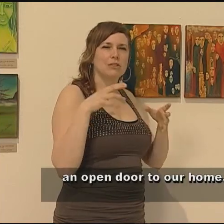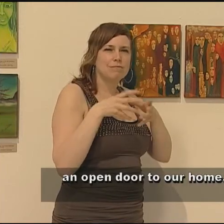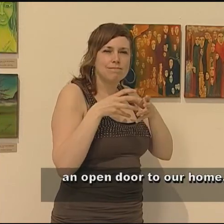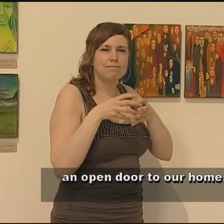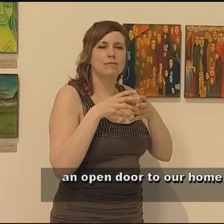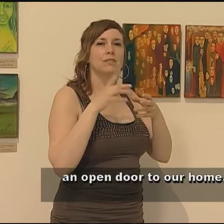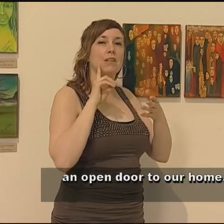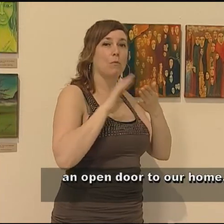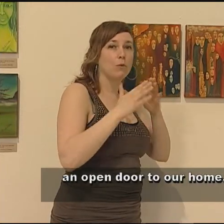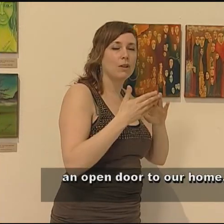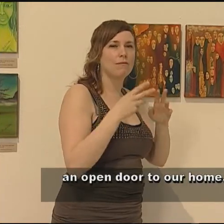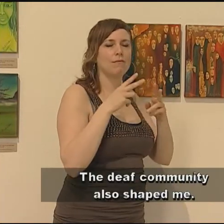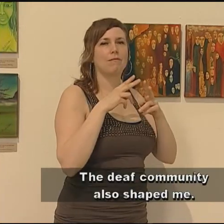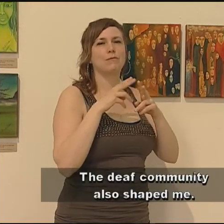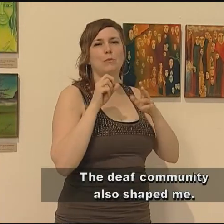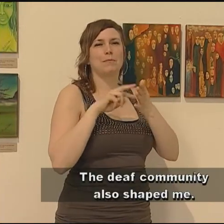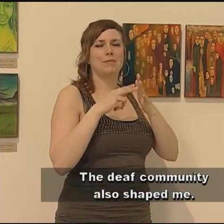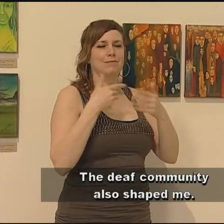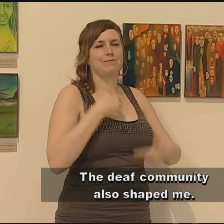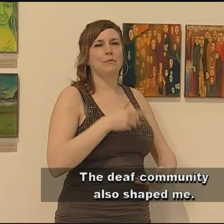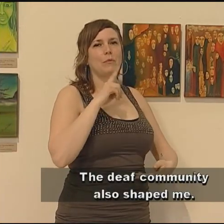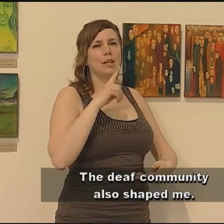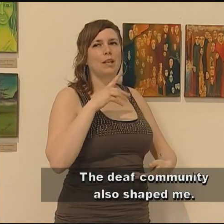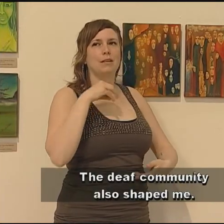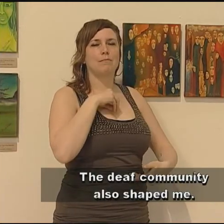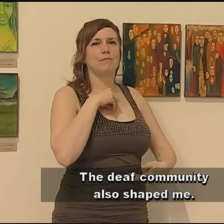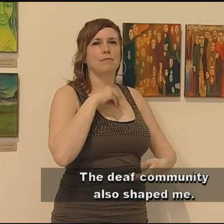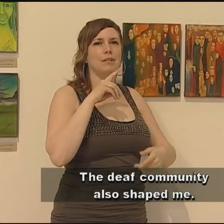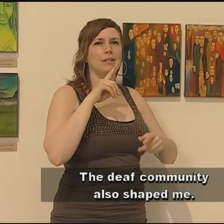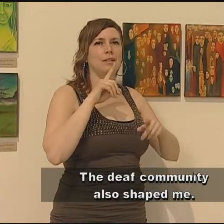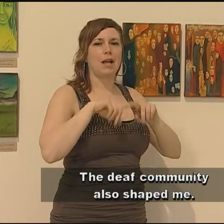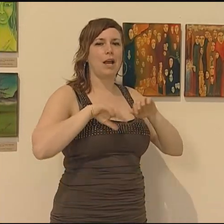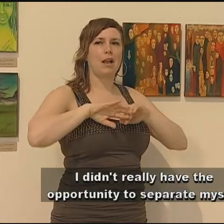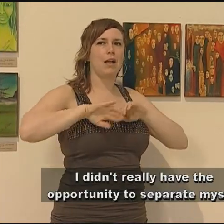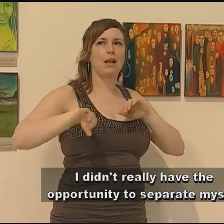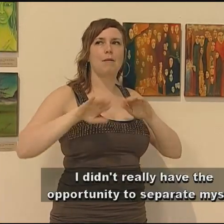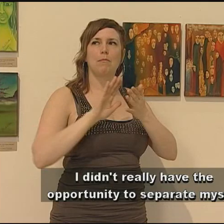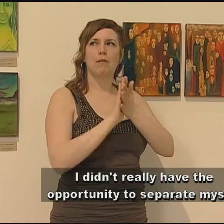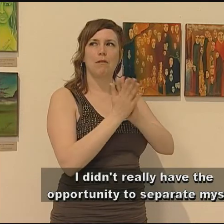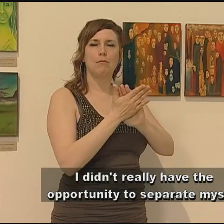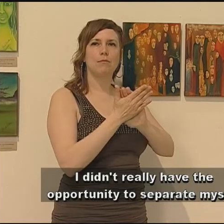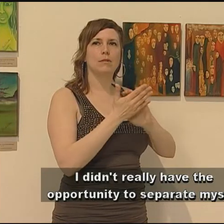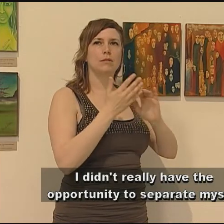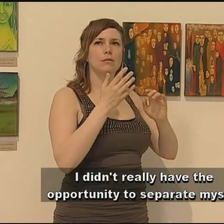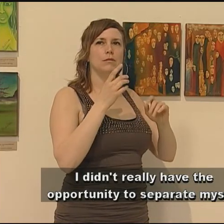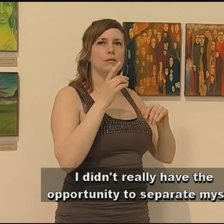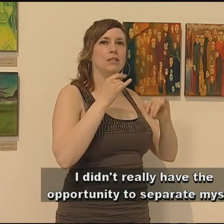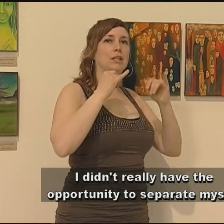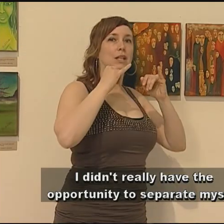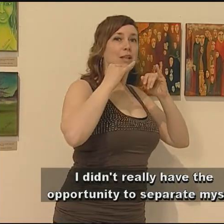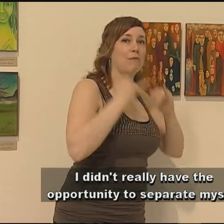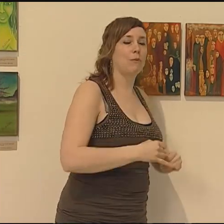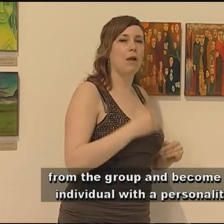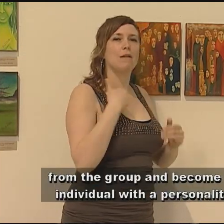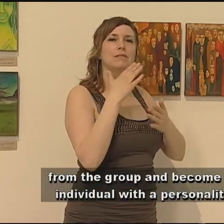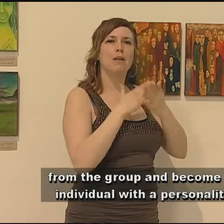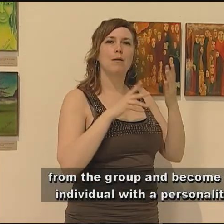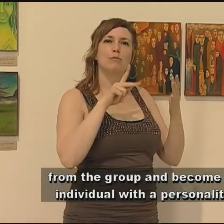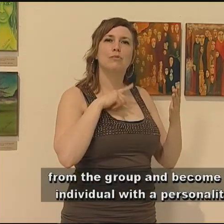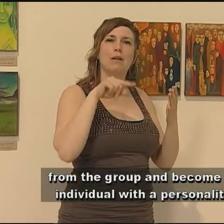always had an open door to our home. The deaf community also shaped me. I didn't really have the opportunity to separate myself from